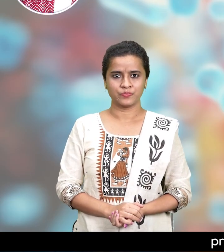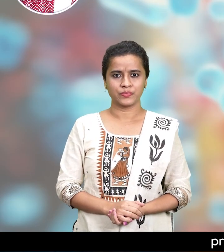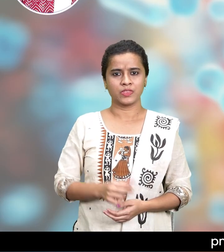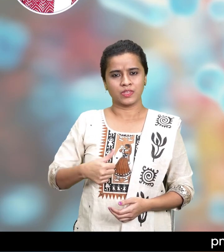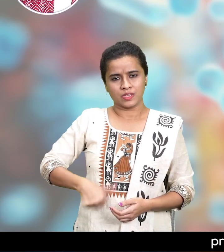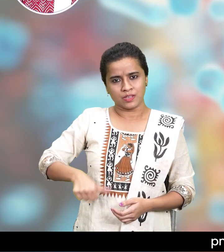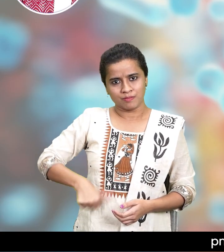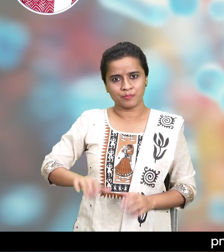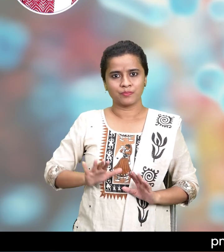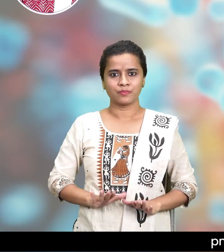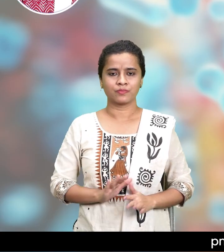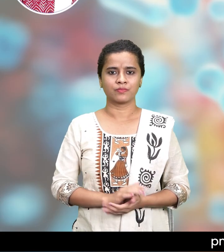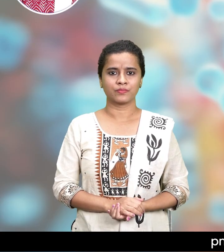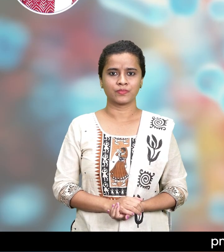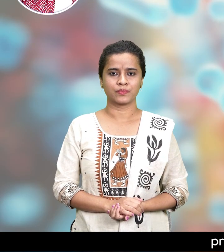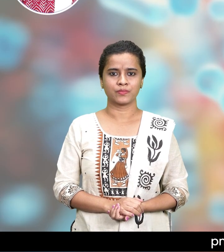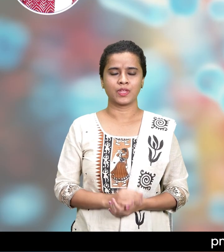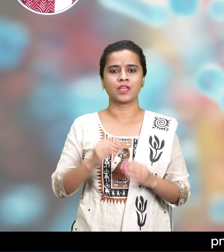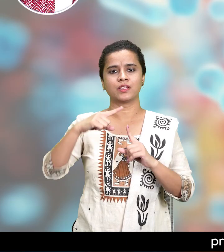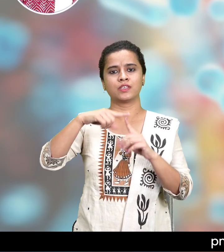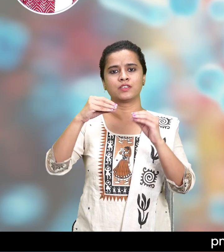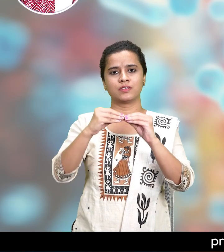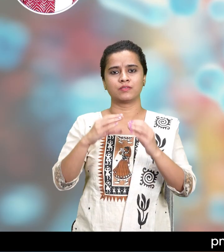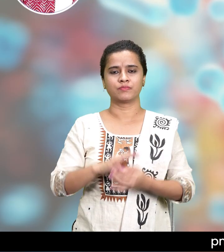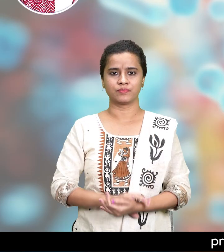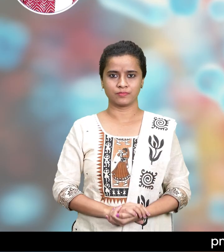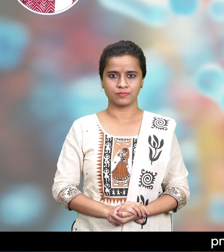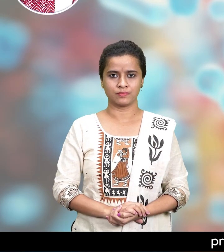pneumonia, and tuberculosis.